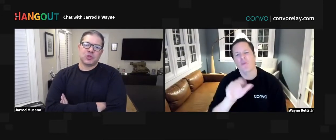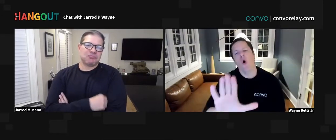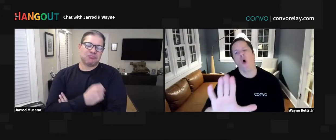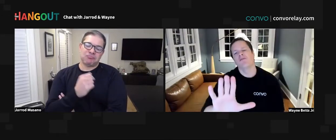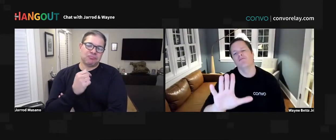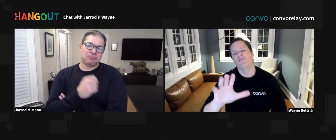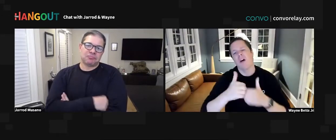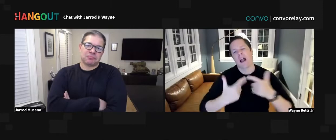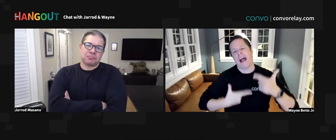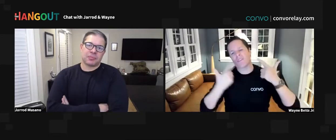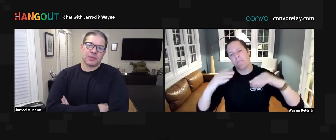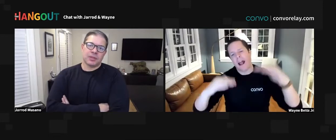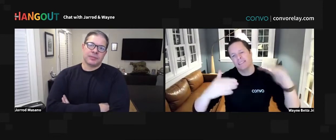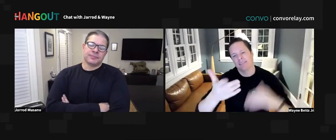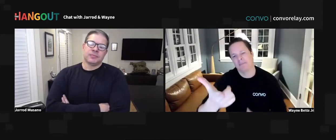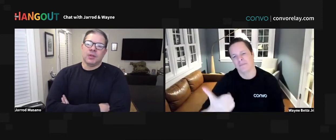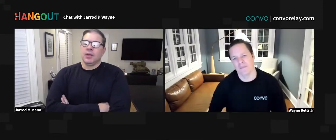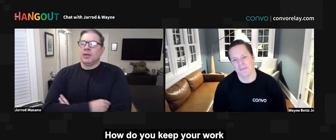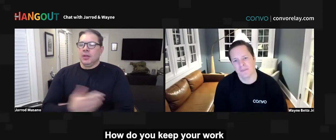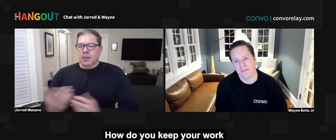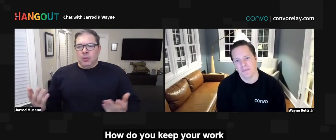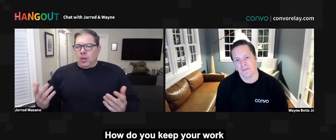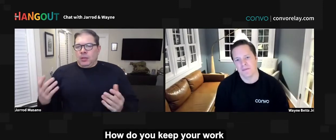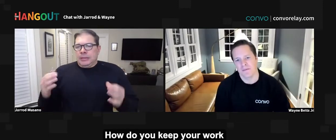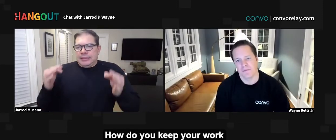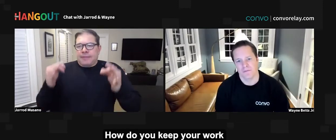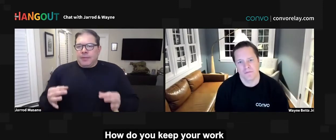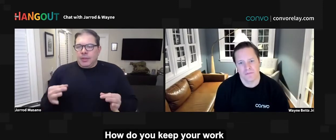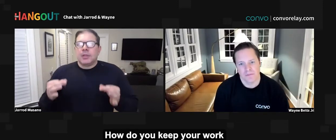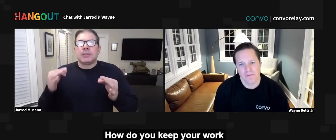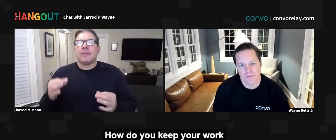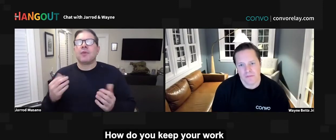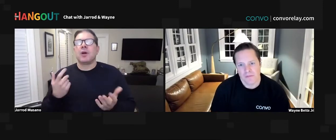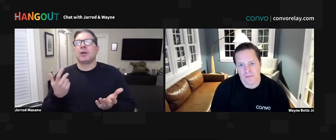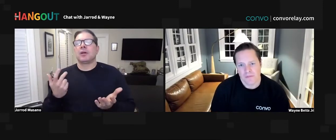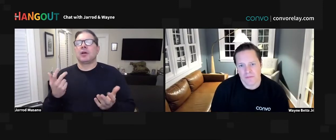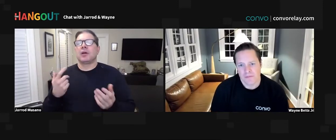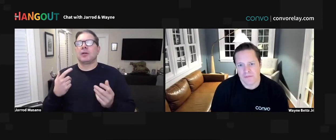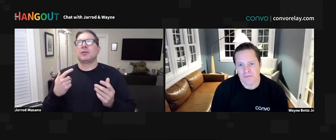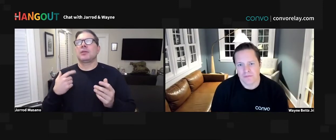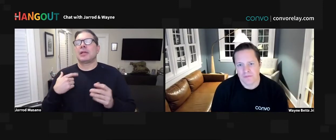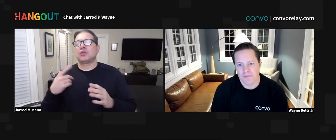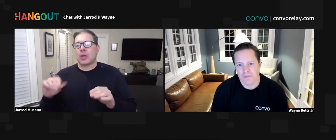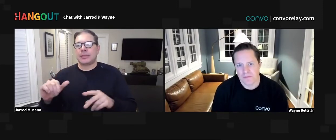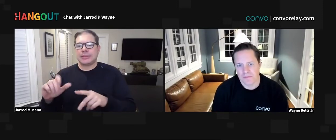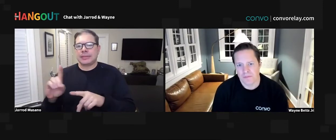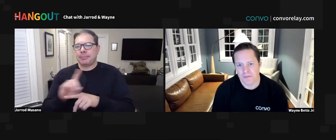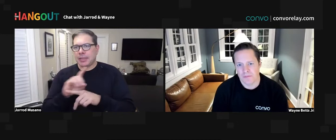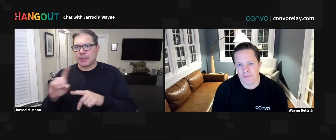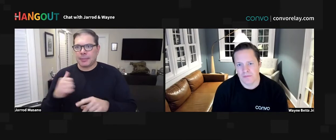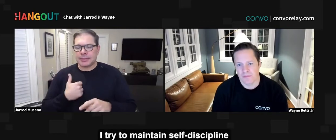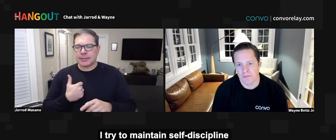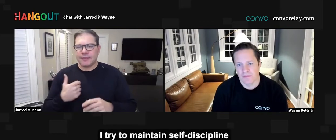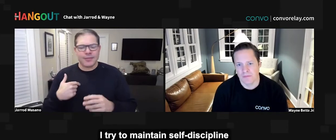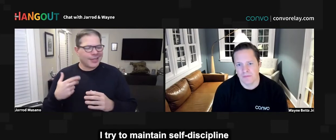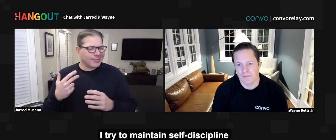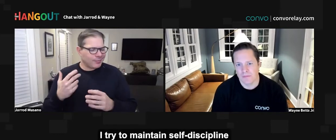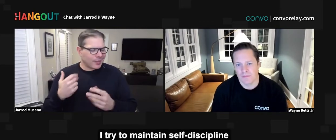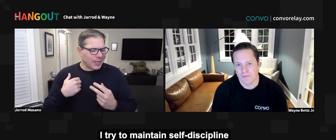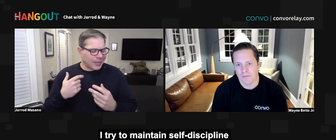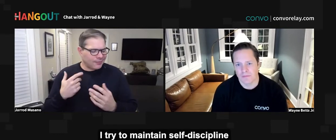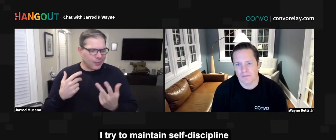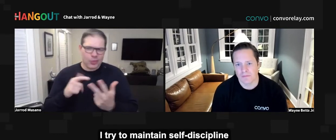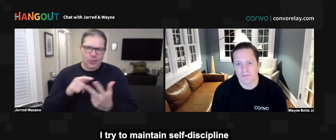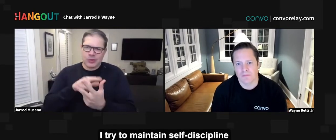moving all day long. But what's yours? How do you keep your work-life balance in check? Well, definitely. Definitely, I